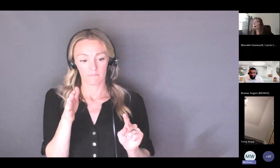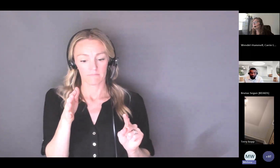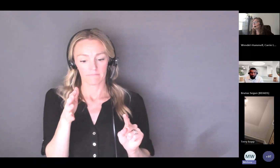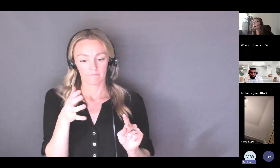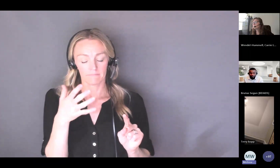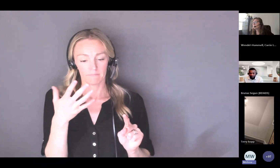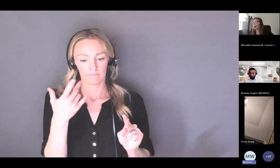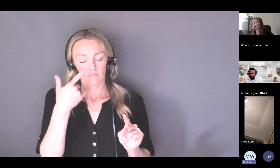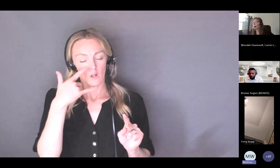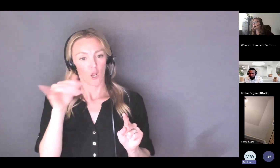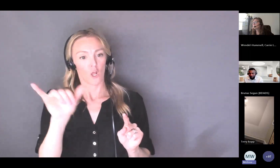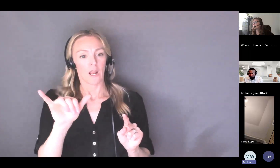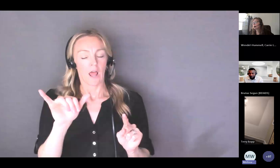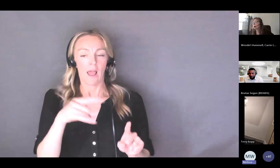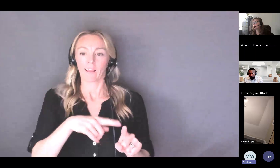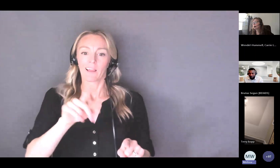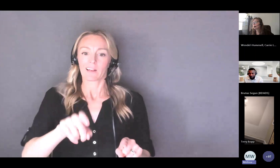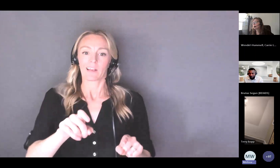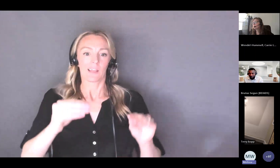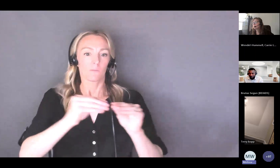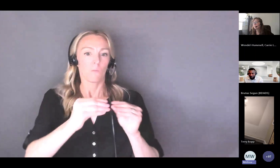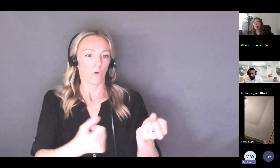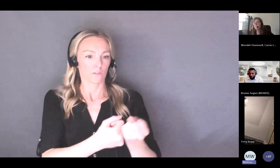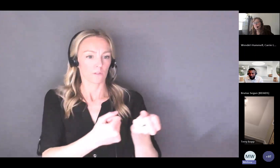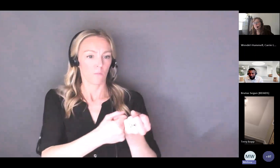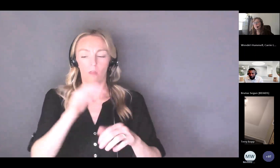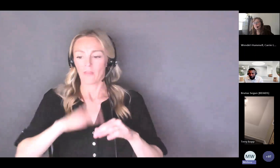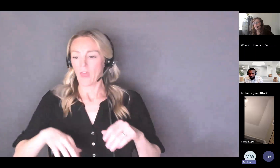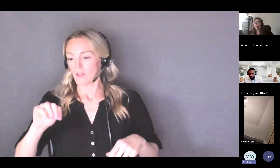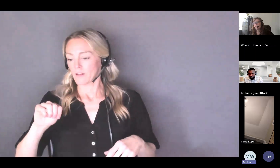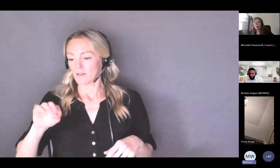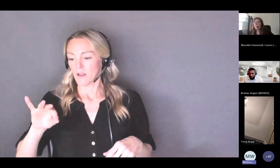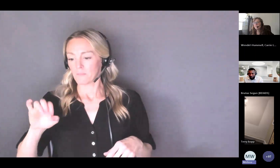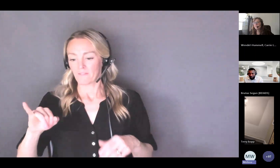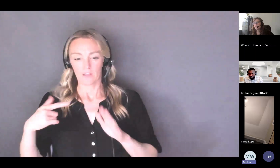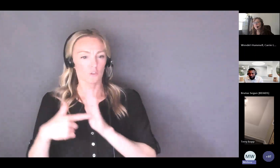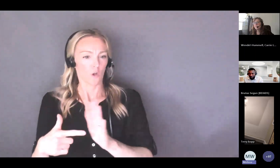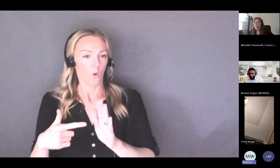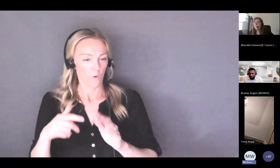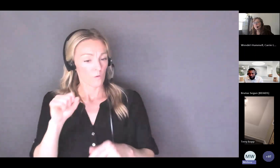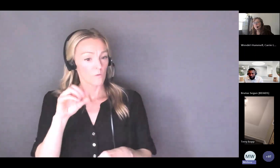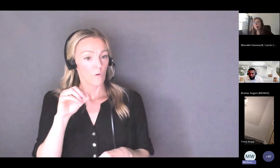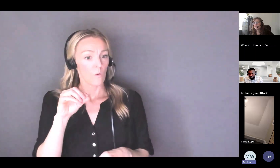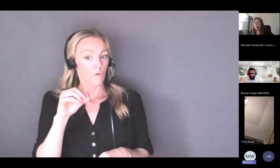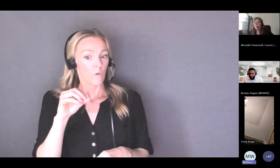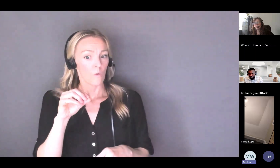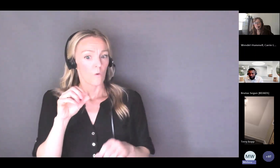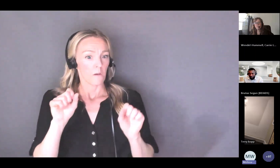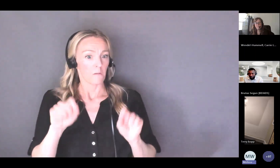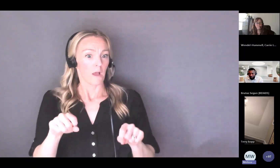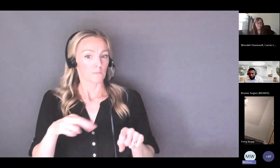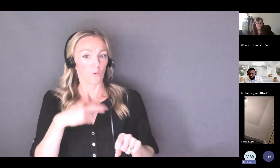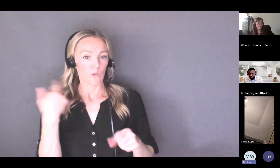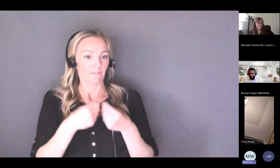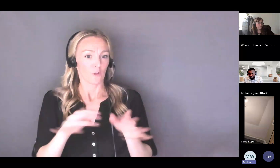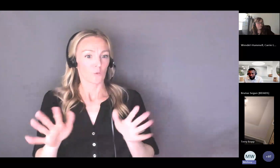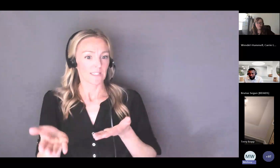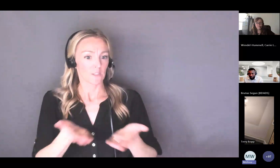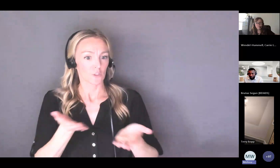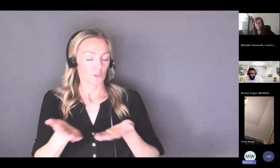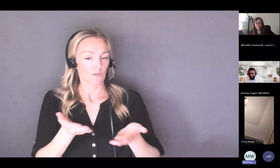like he would need more support than maybe the MIFI would. So that risk of losing services is a